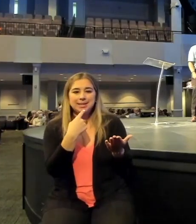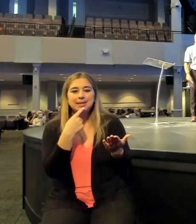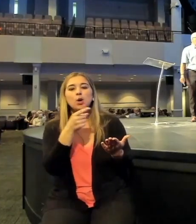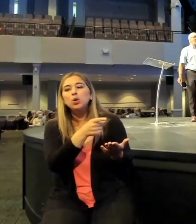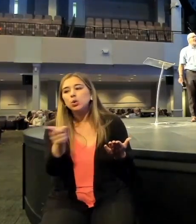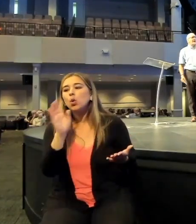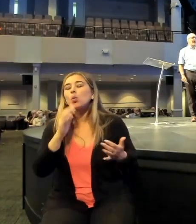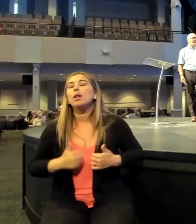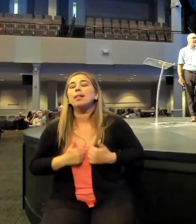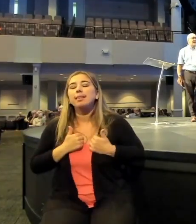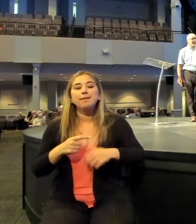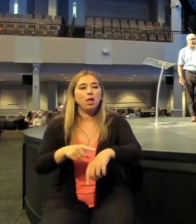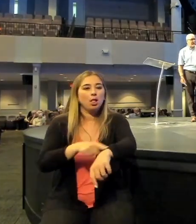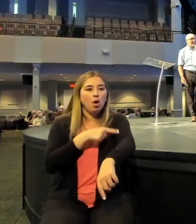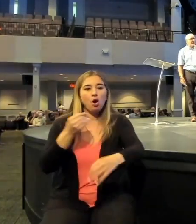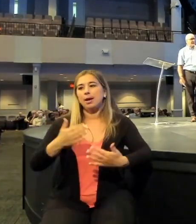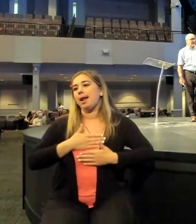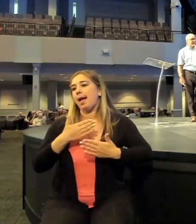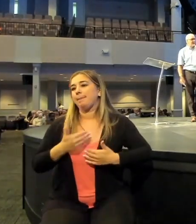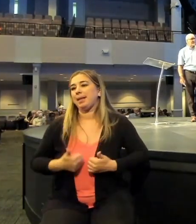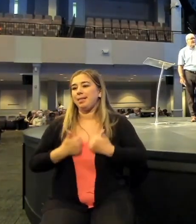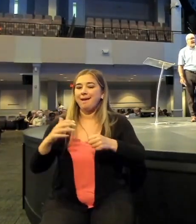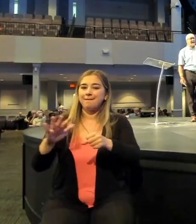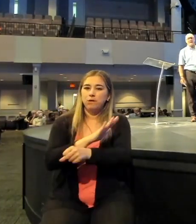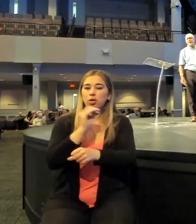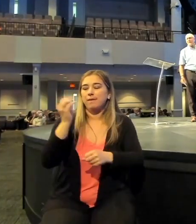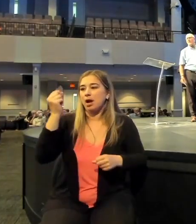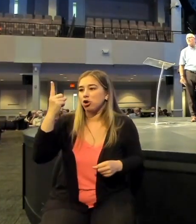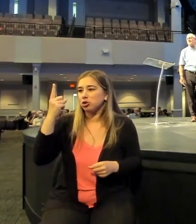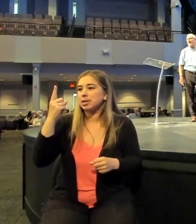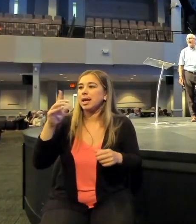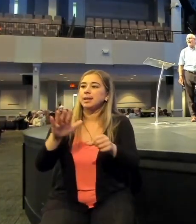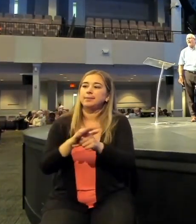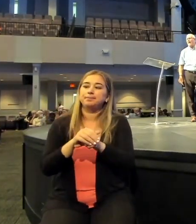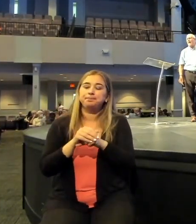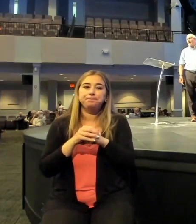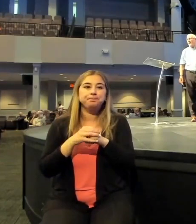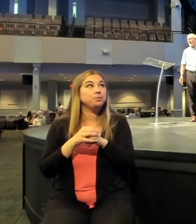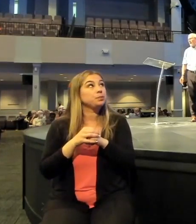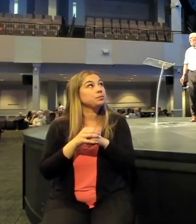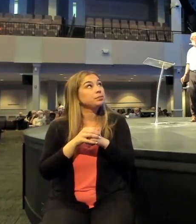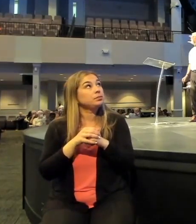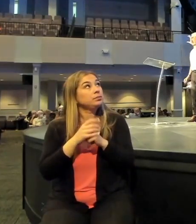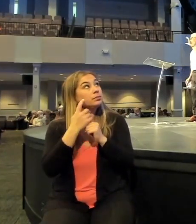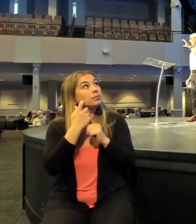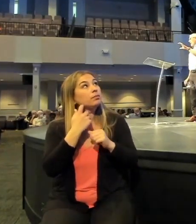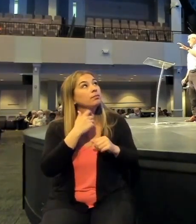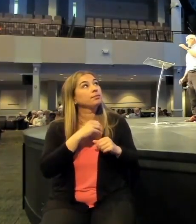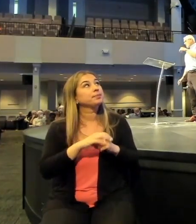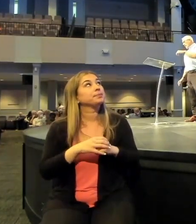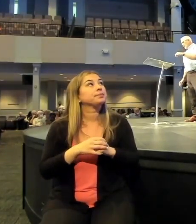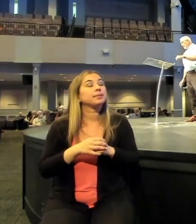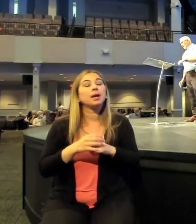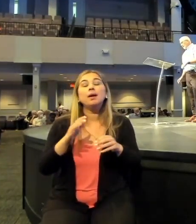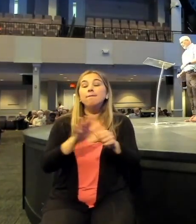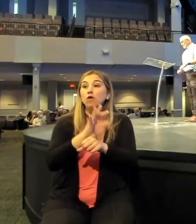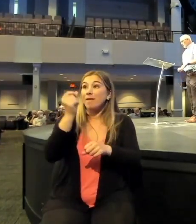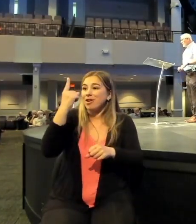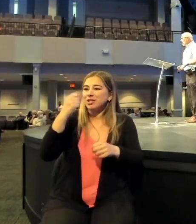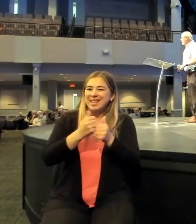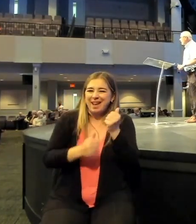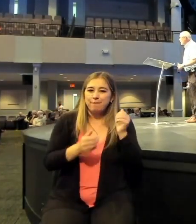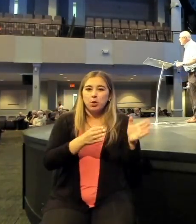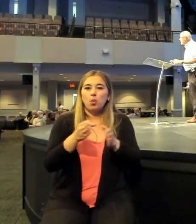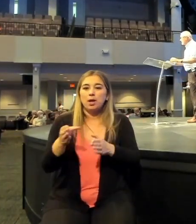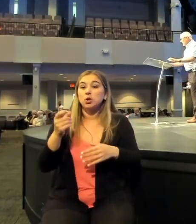will live a long and happy life full of understanding in every way. Understanding gives